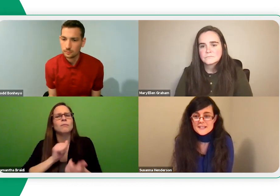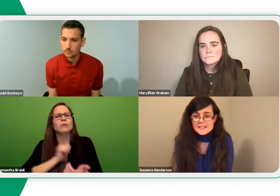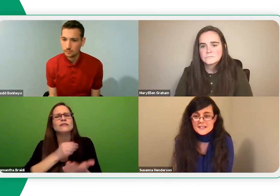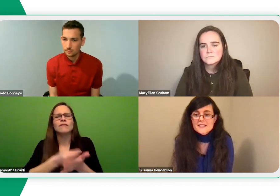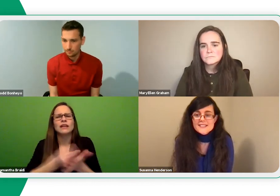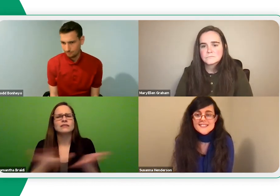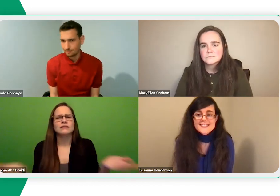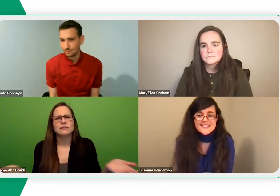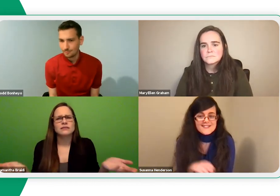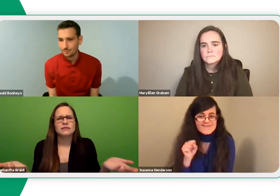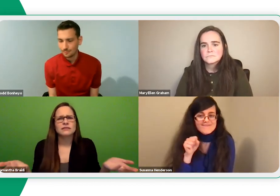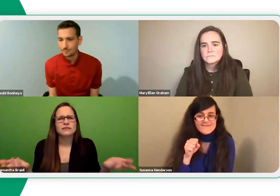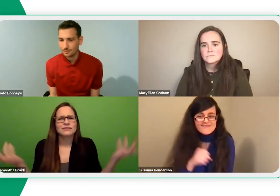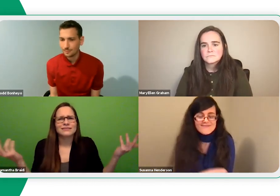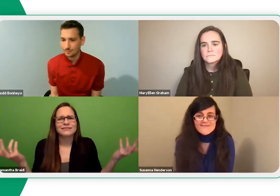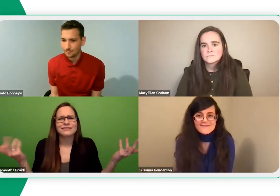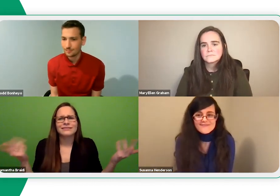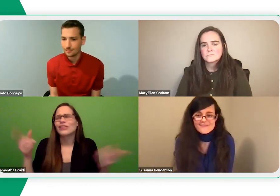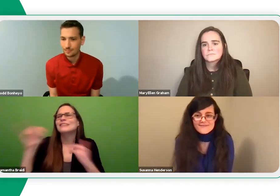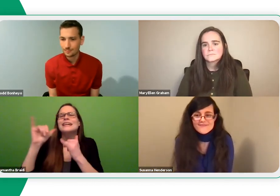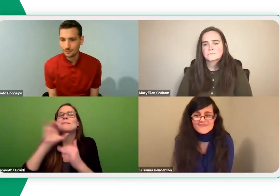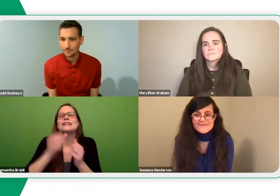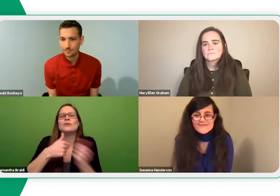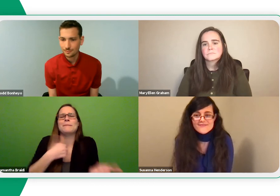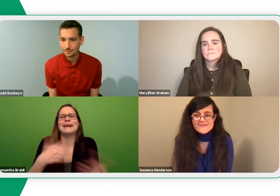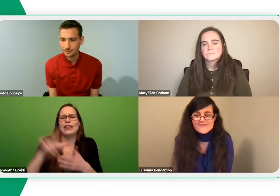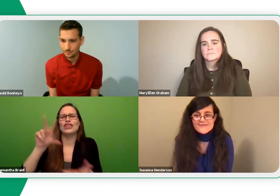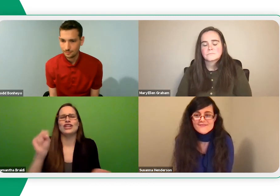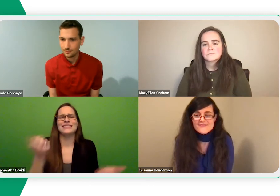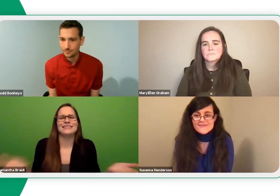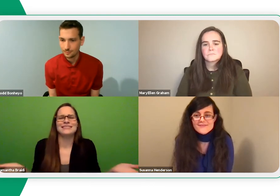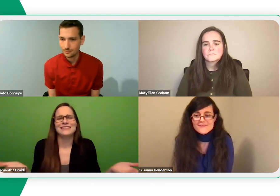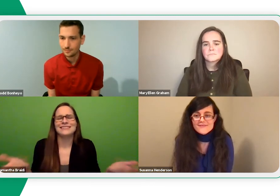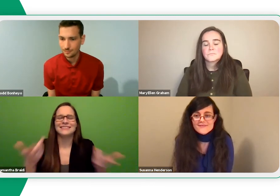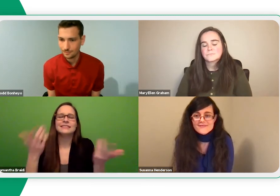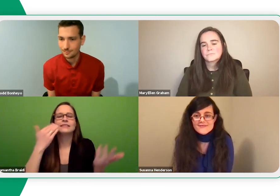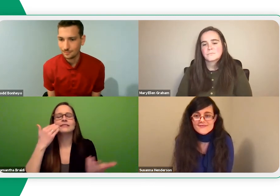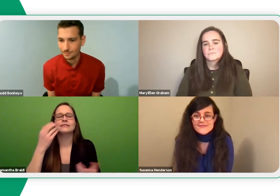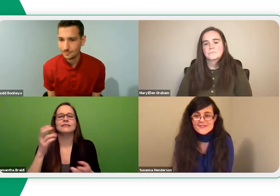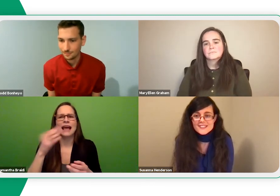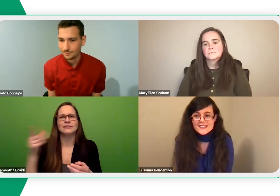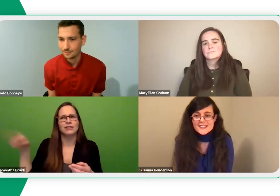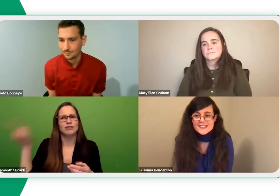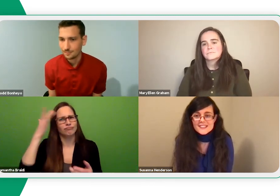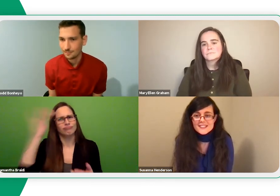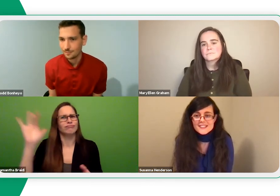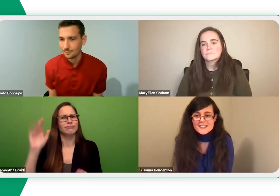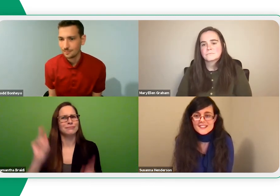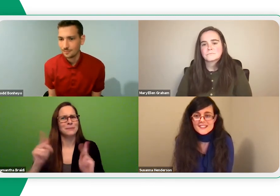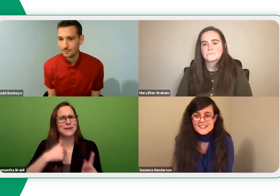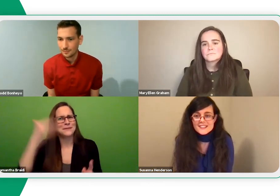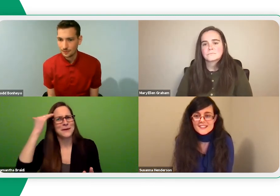This is Samantha. Even some of my adult friends struggle with personal finance to this day. And they're the same age I am. I'm in my